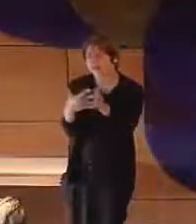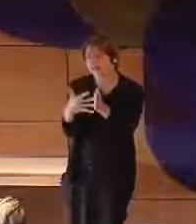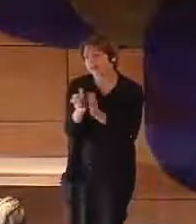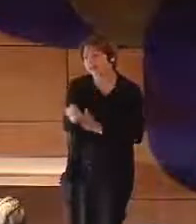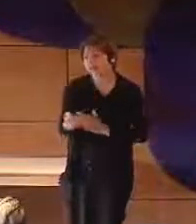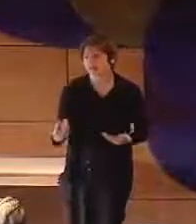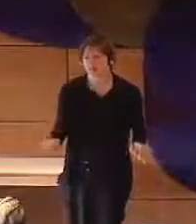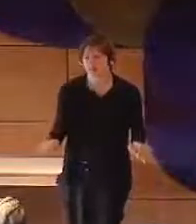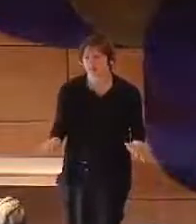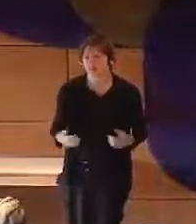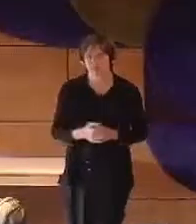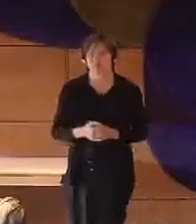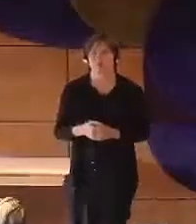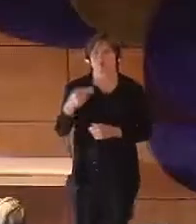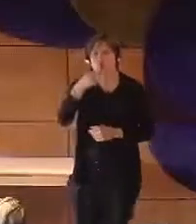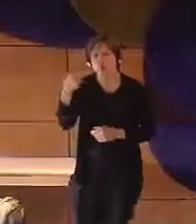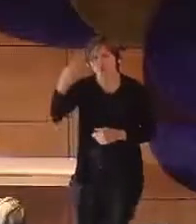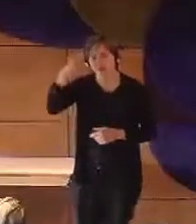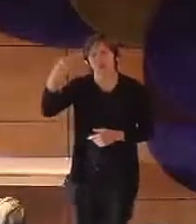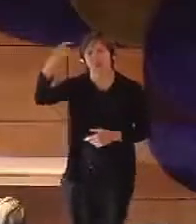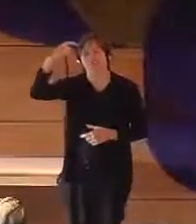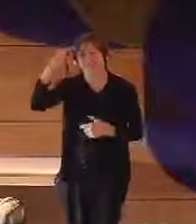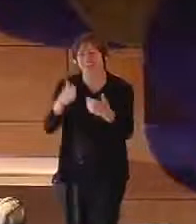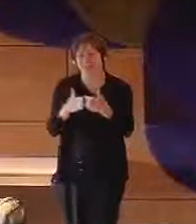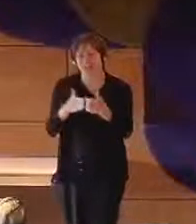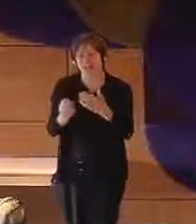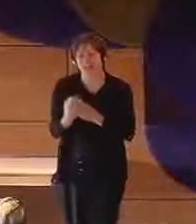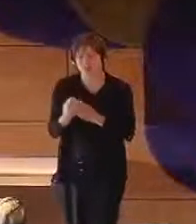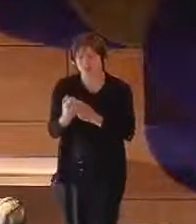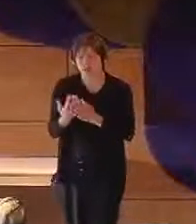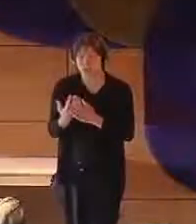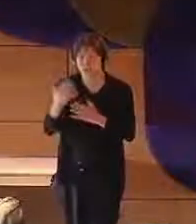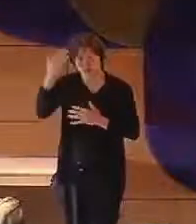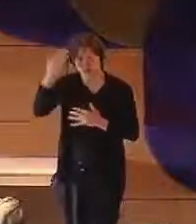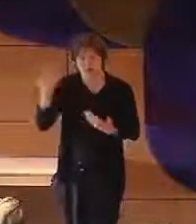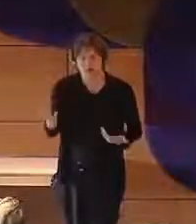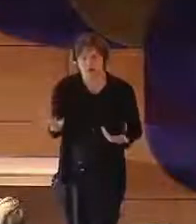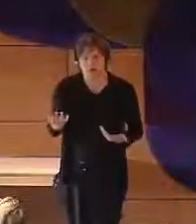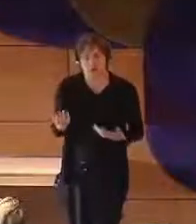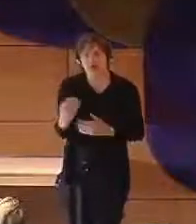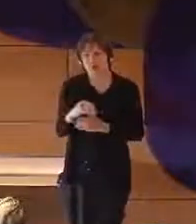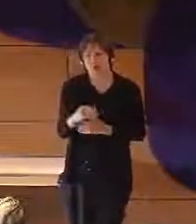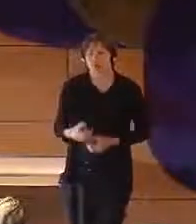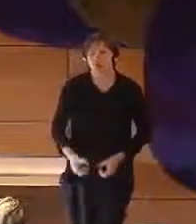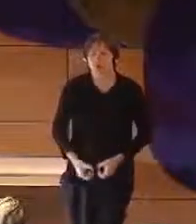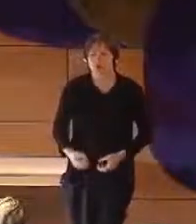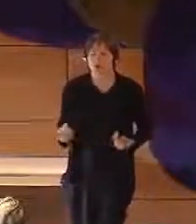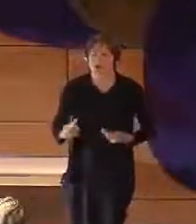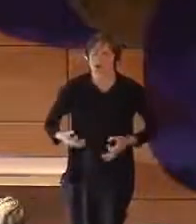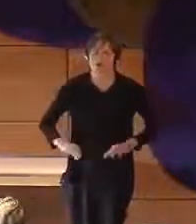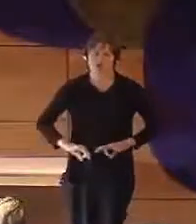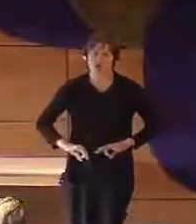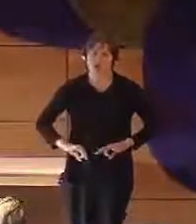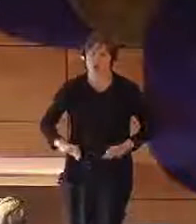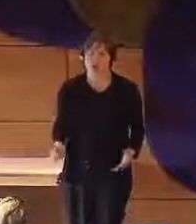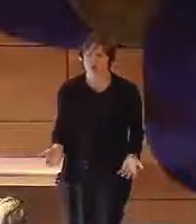hypothalamus, the pituitary, and the testicles or the ovaries. You can see whether the pituitary is